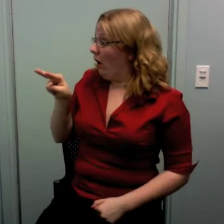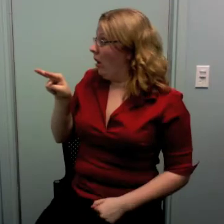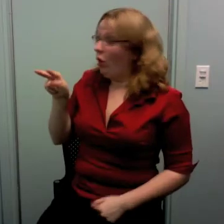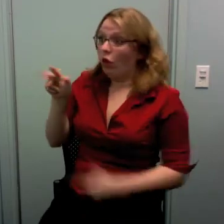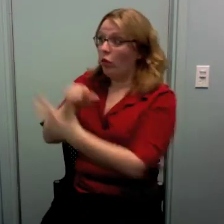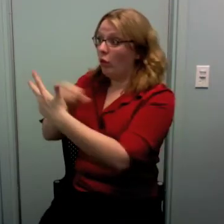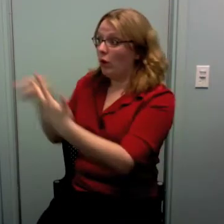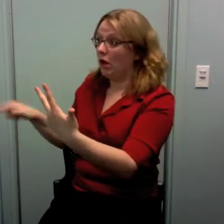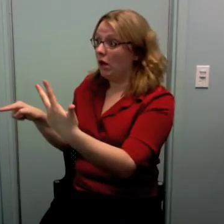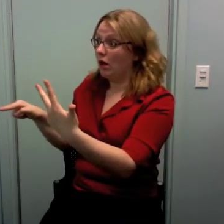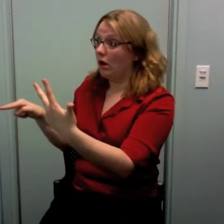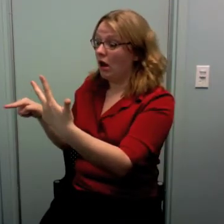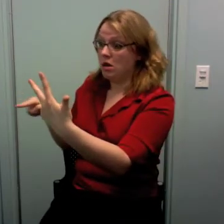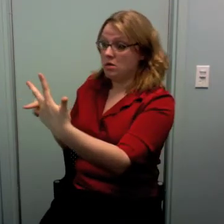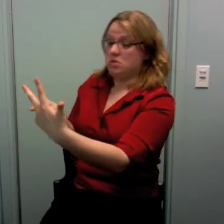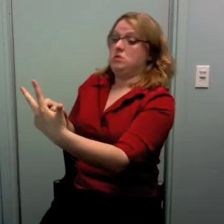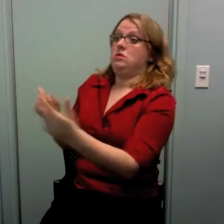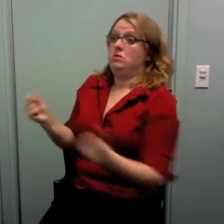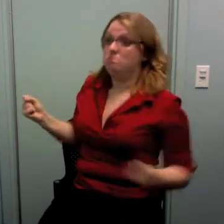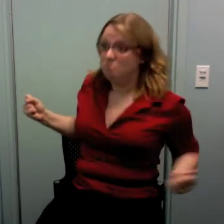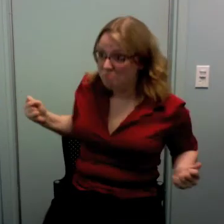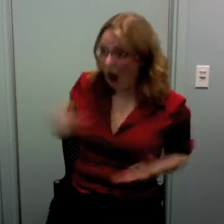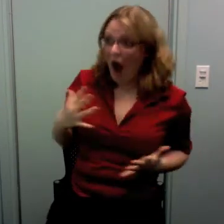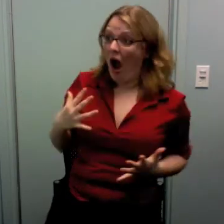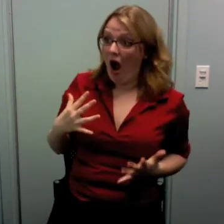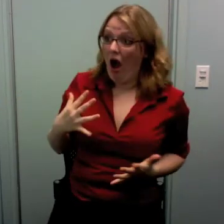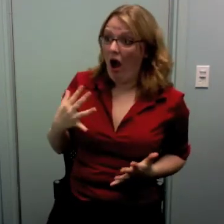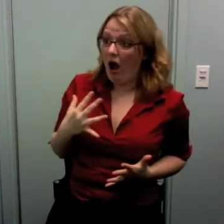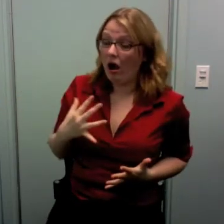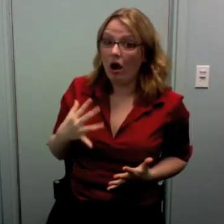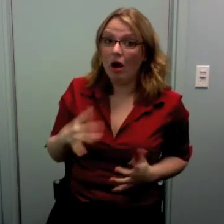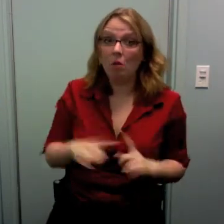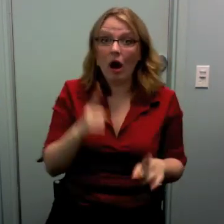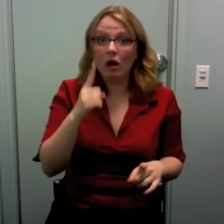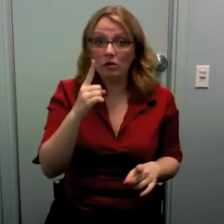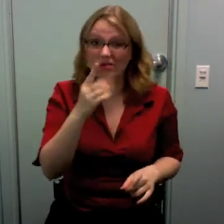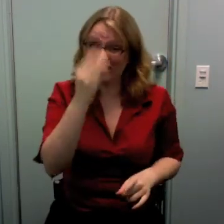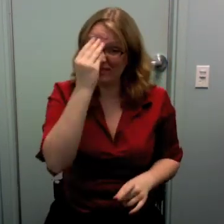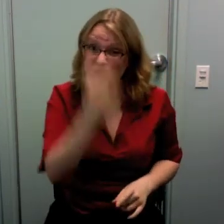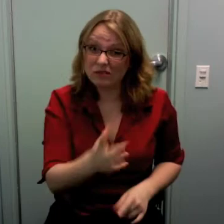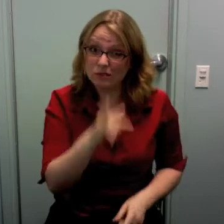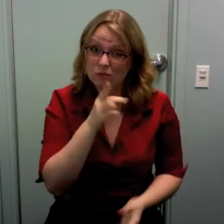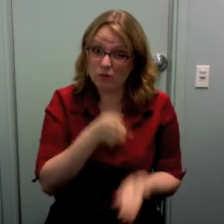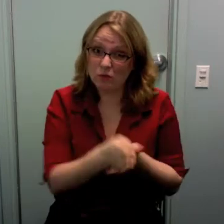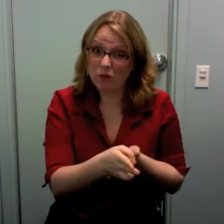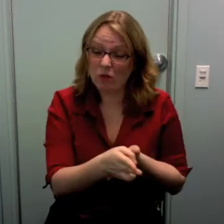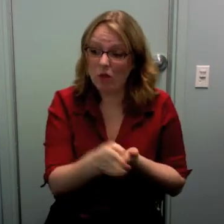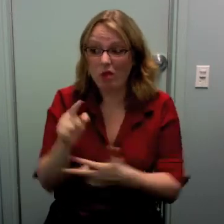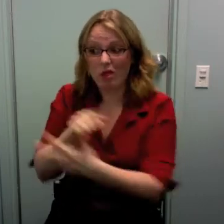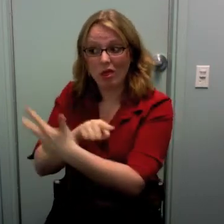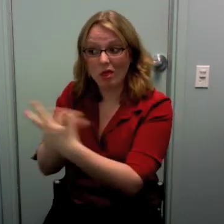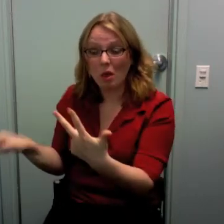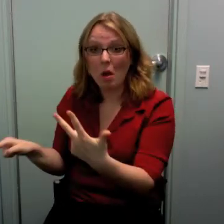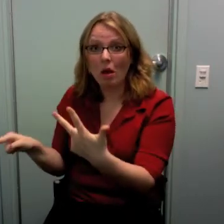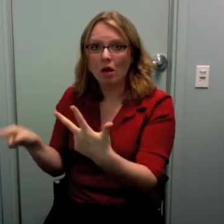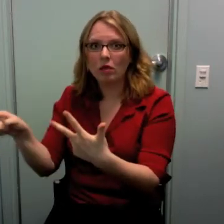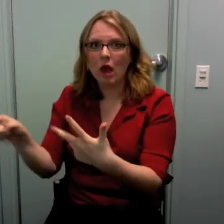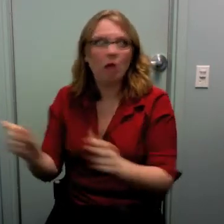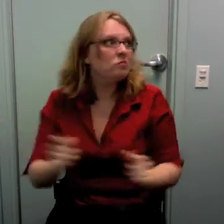bed, she had the fright of her life. But to tell you the truth, the bears were almost as alarmed by her as